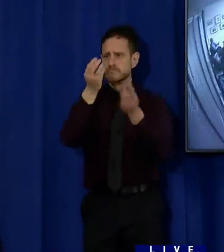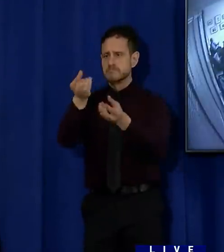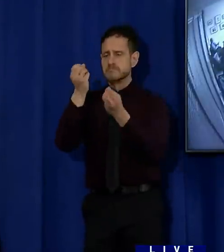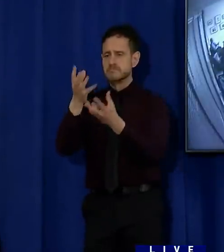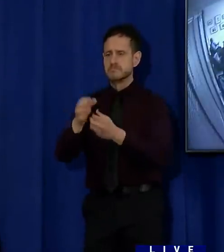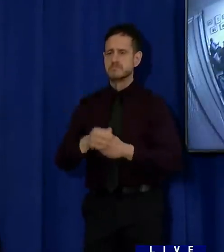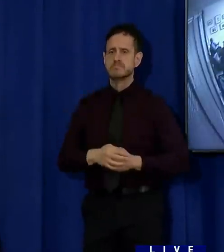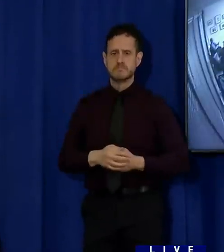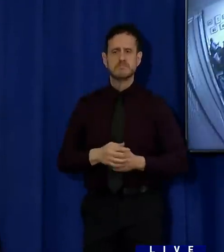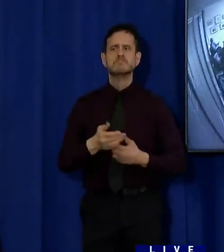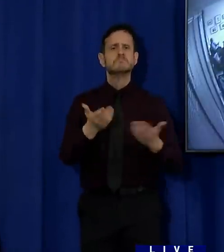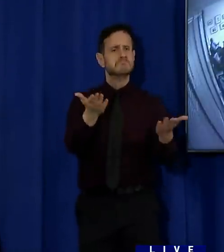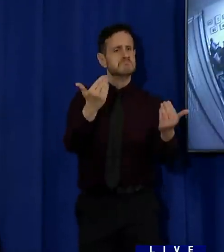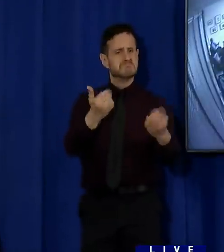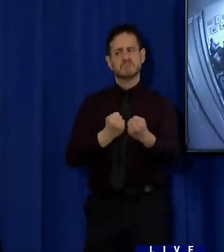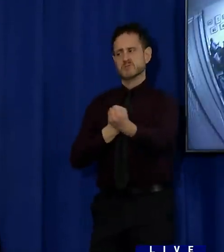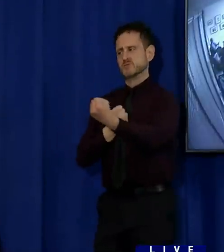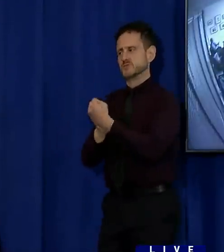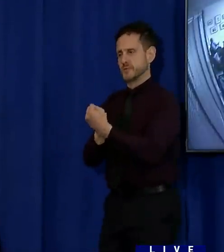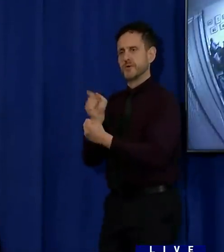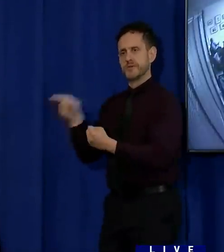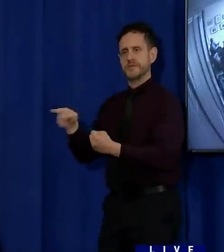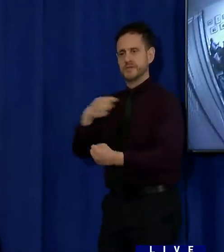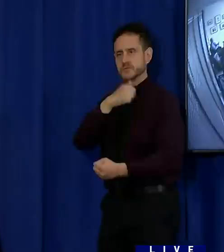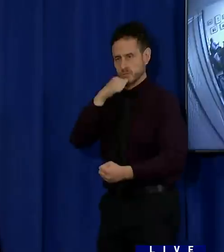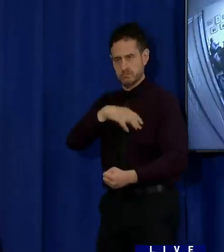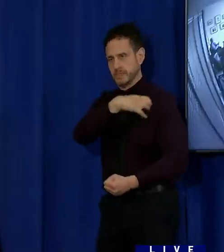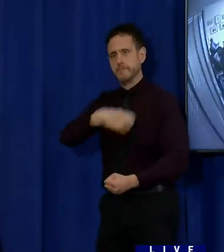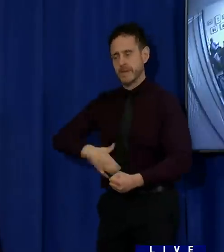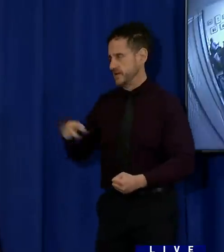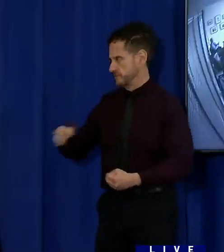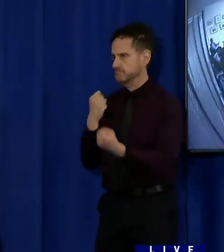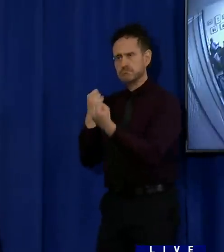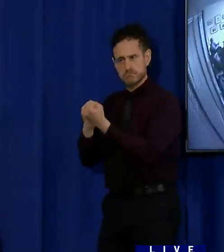line up behind this mayor.